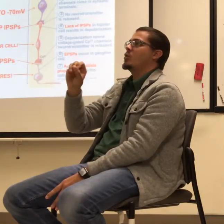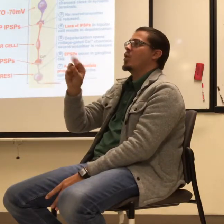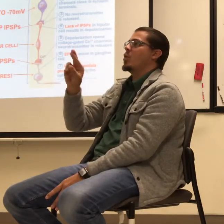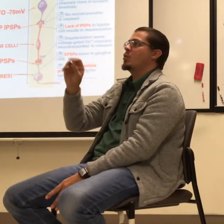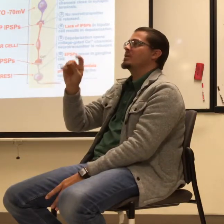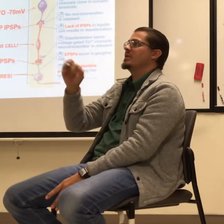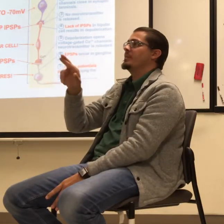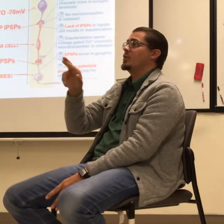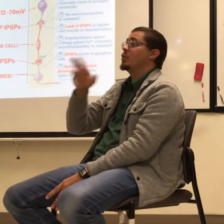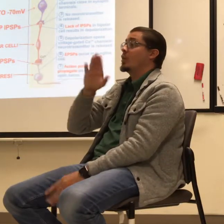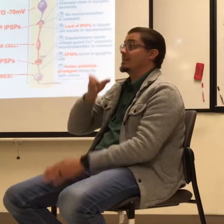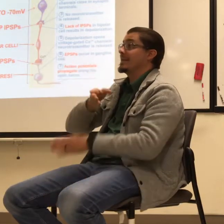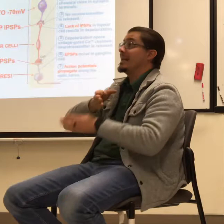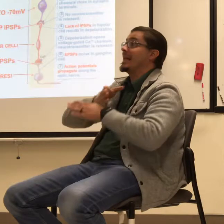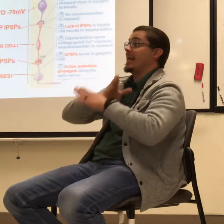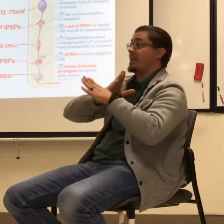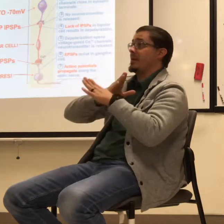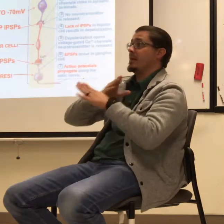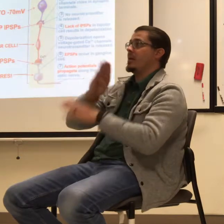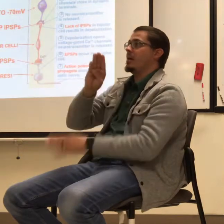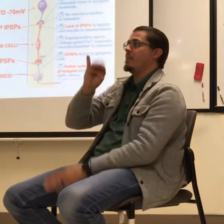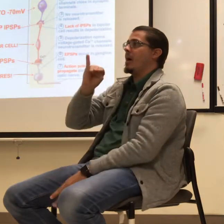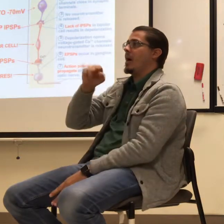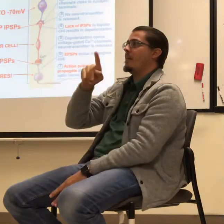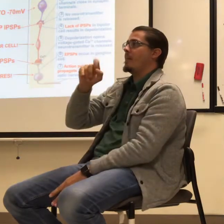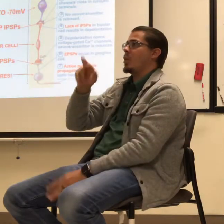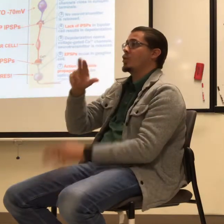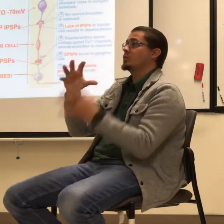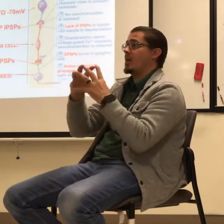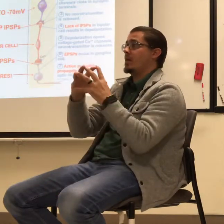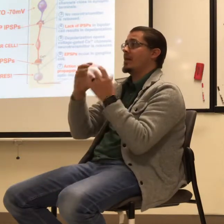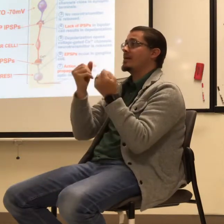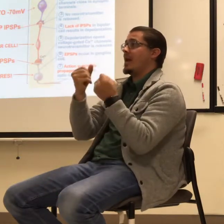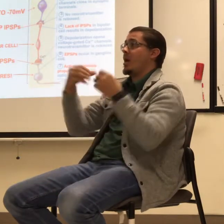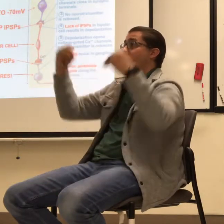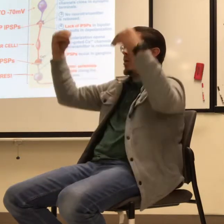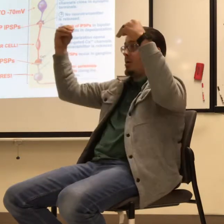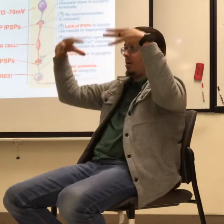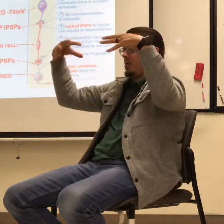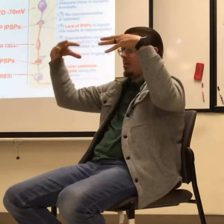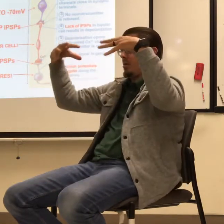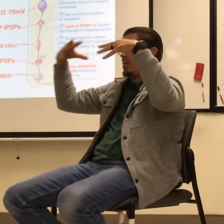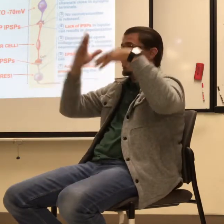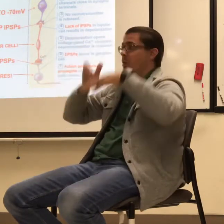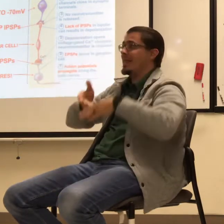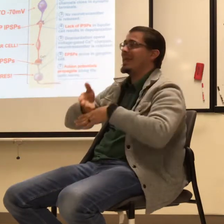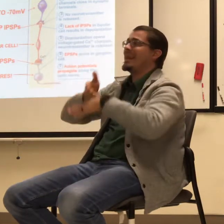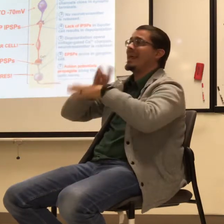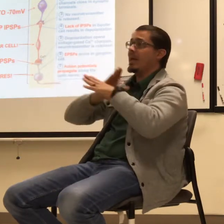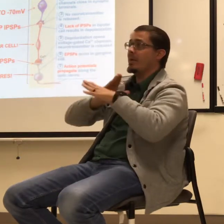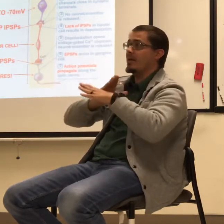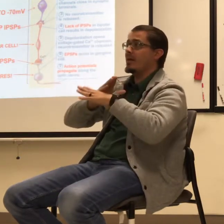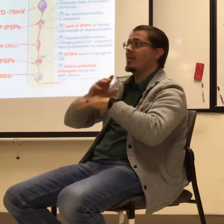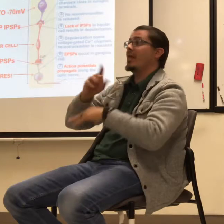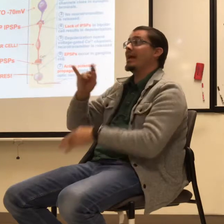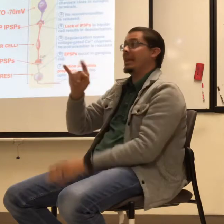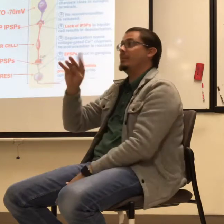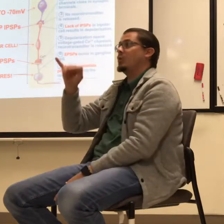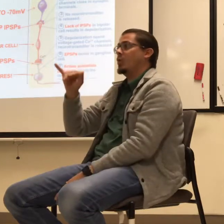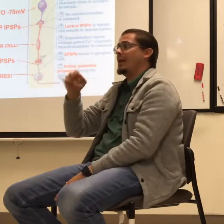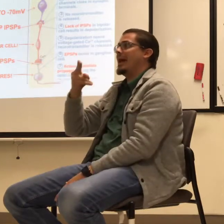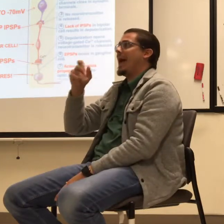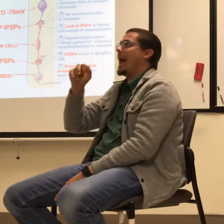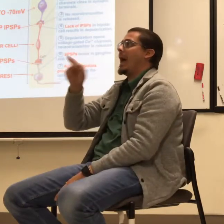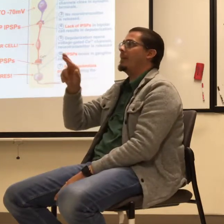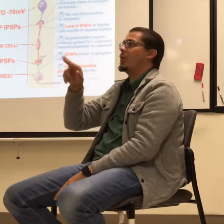was inhibiting the bipolar cell. But now with lights on, you inhibit the inhibitory. You've hyperpolarized